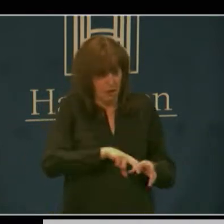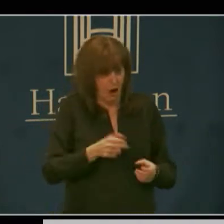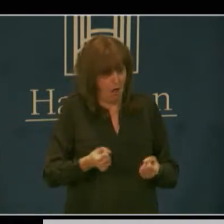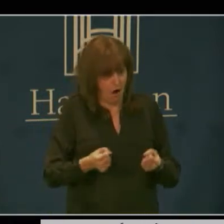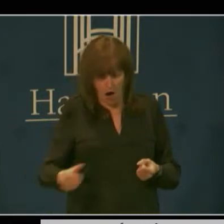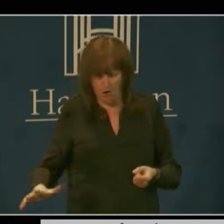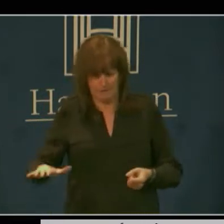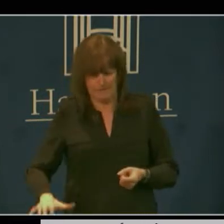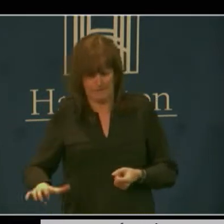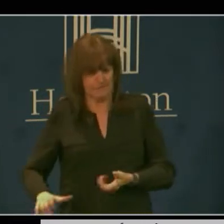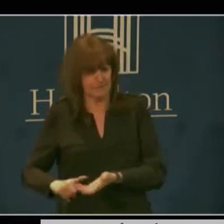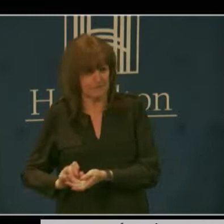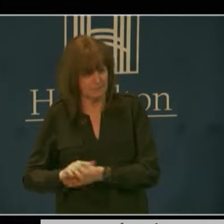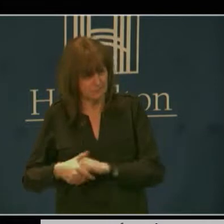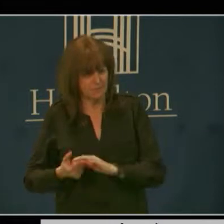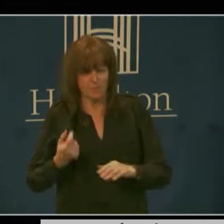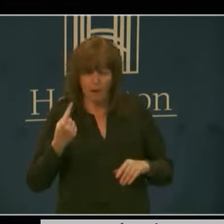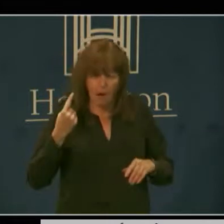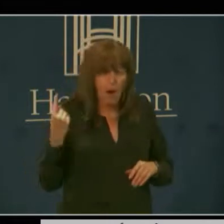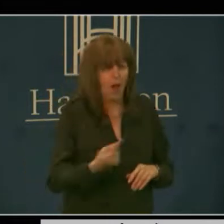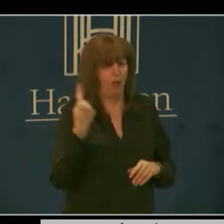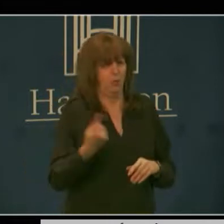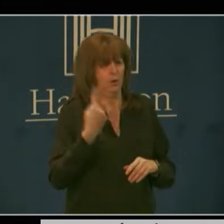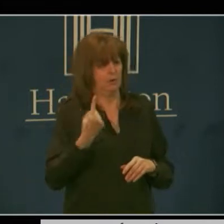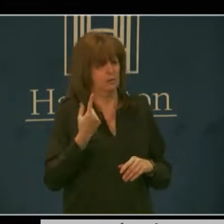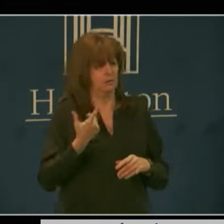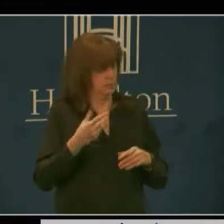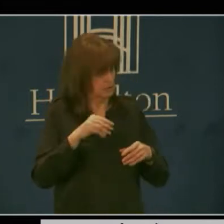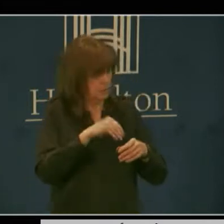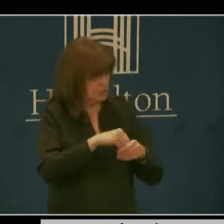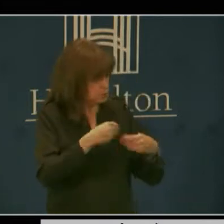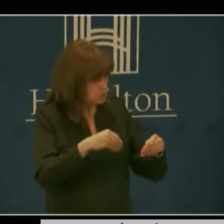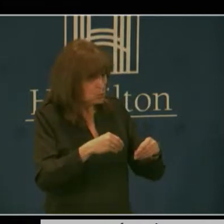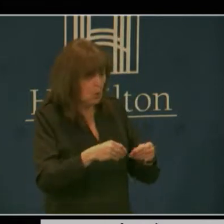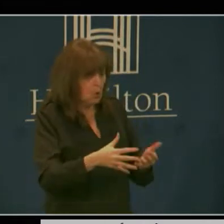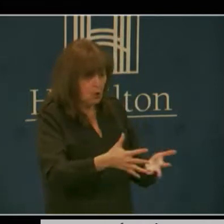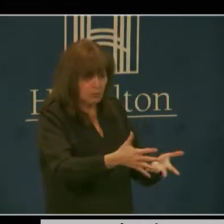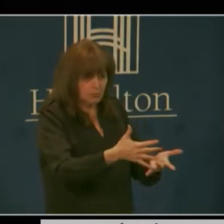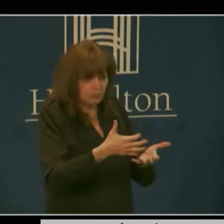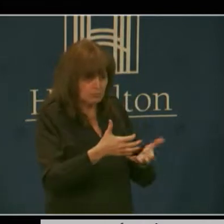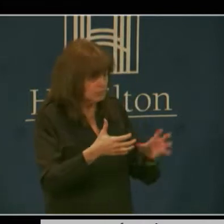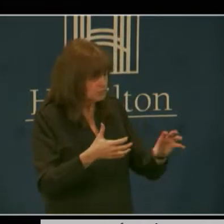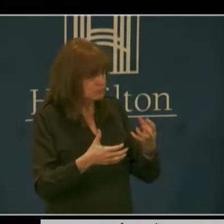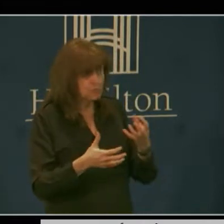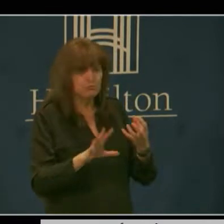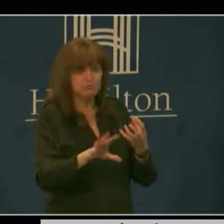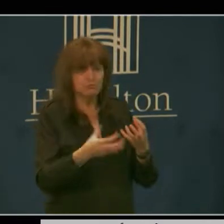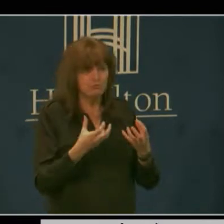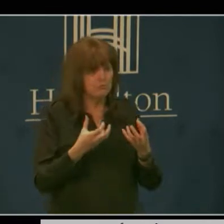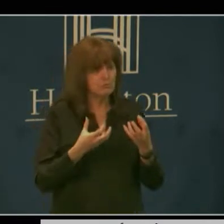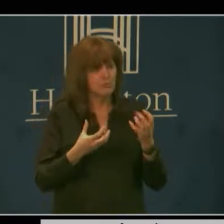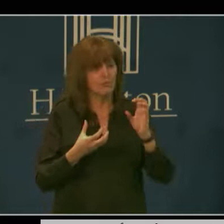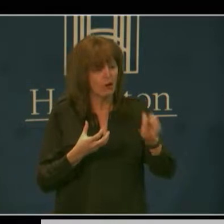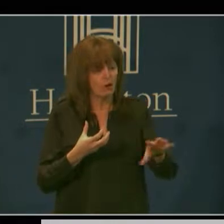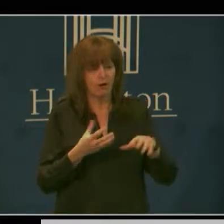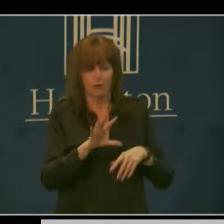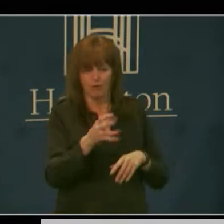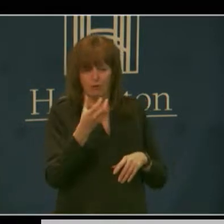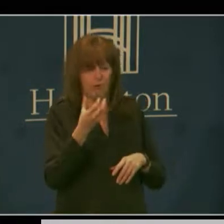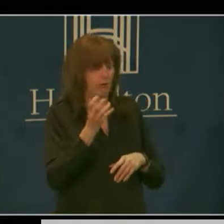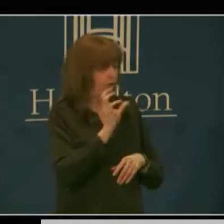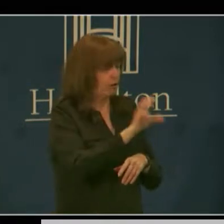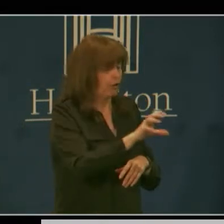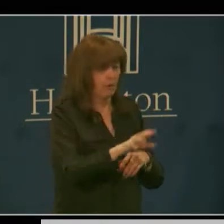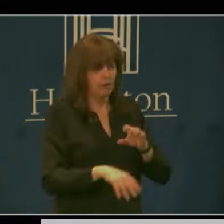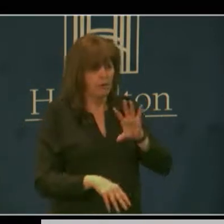sanitizer or you carry it with you while you're in the grocery store. Because as you're looking at and seeing what the best before date and you're touching things that